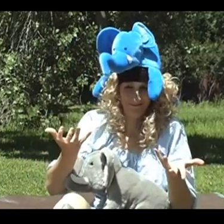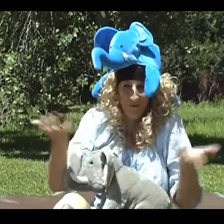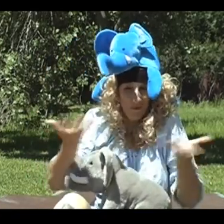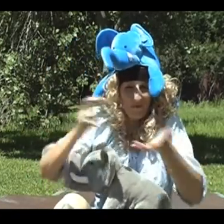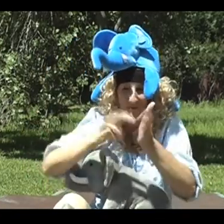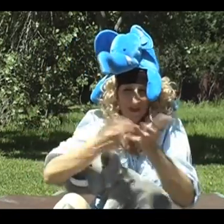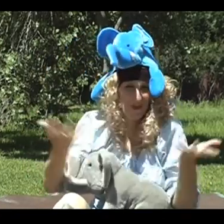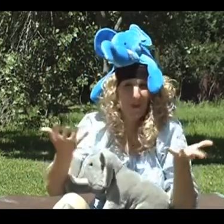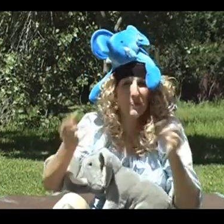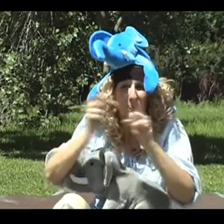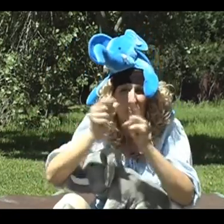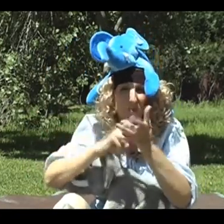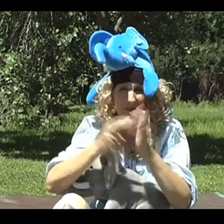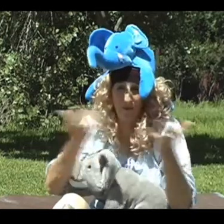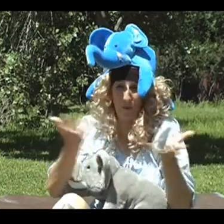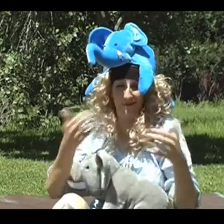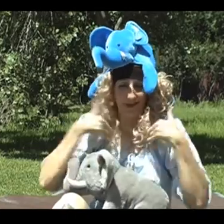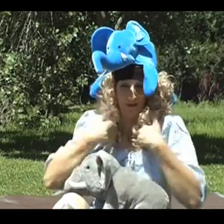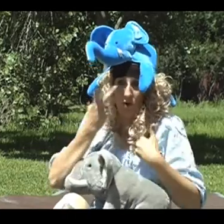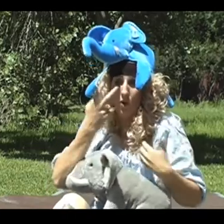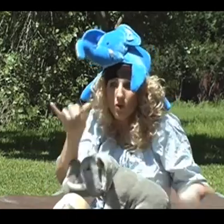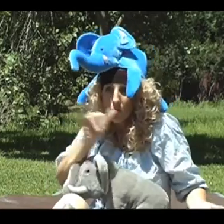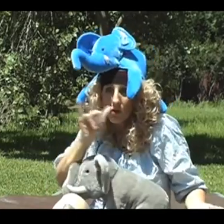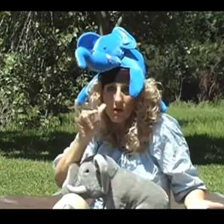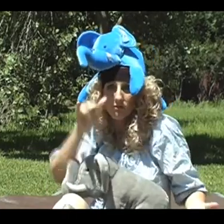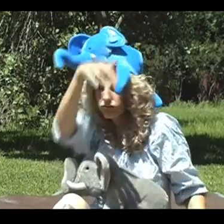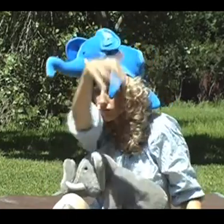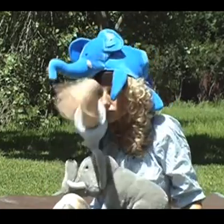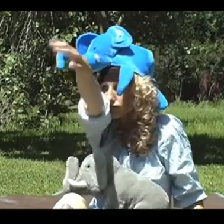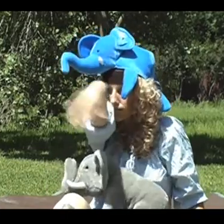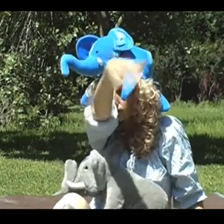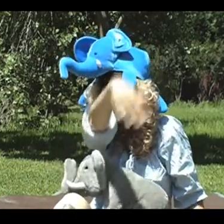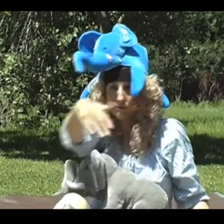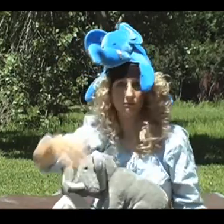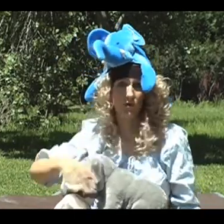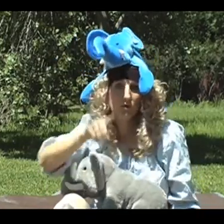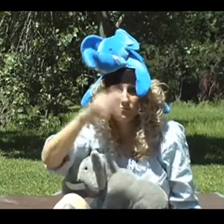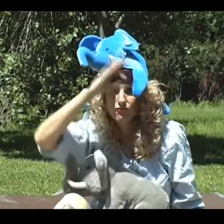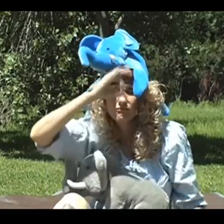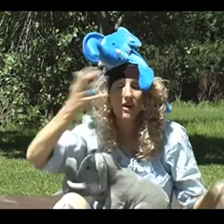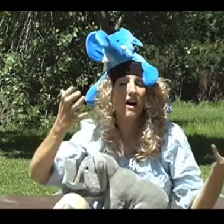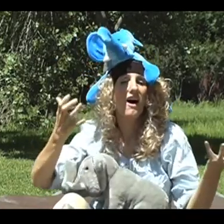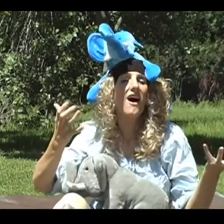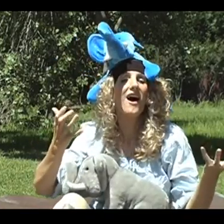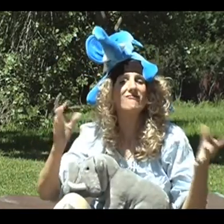elephant was or what it meant, what that word even meant. You hadn't seen what it looked like. What if you really didn't